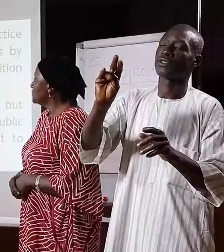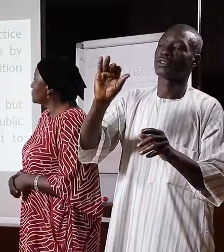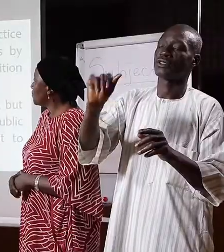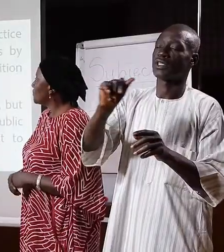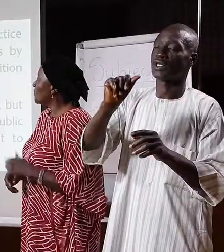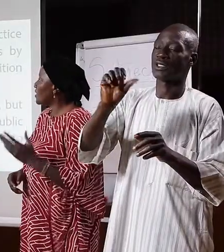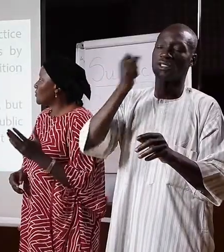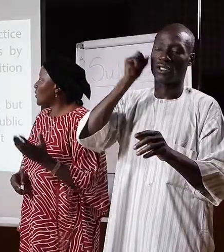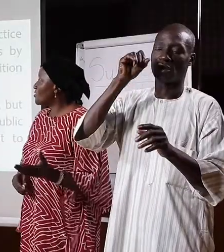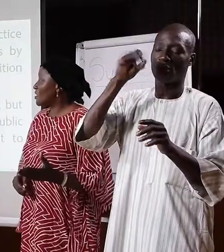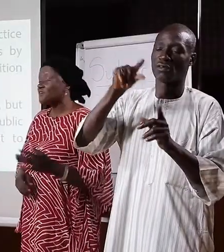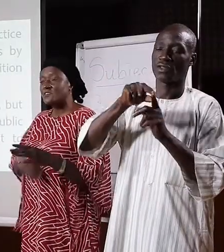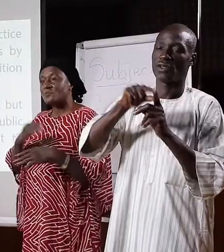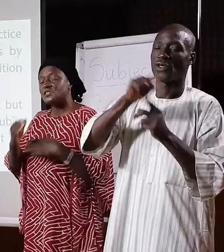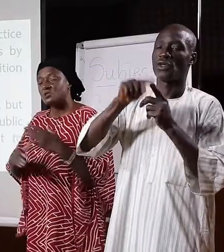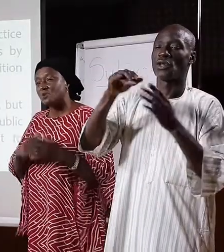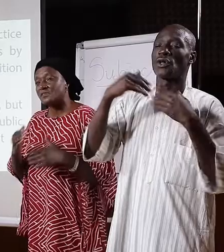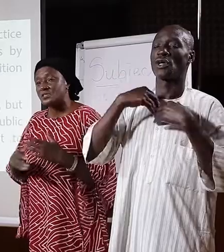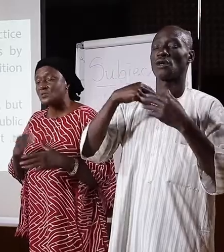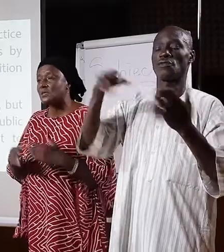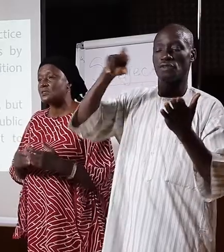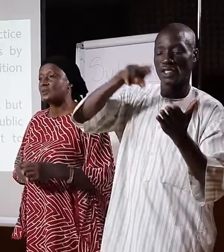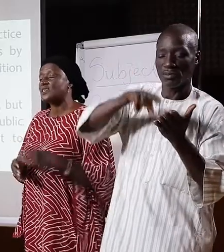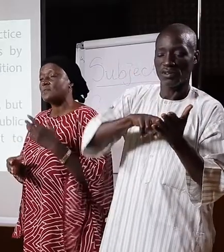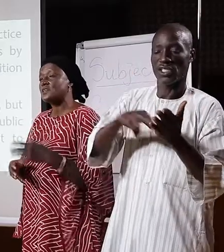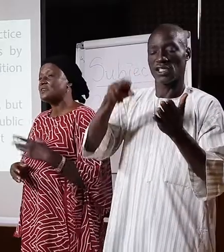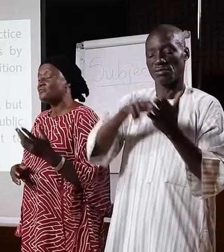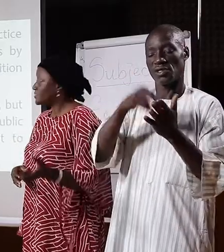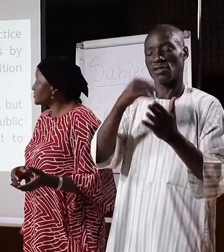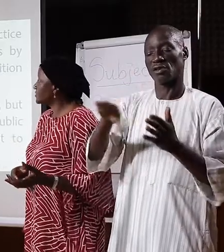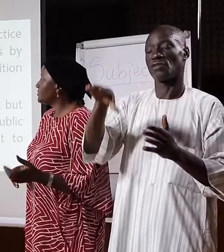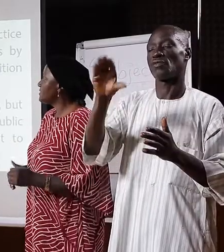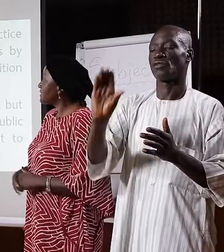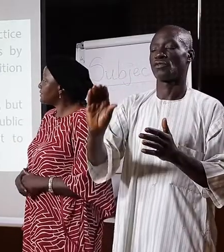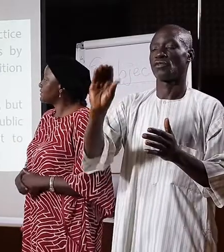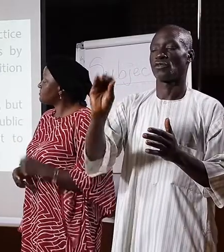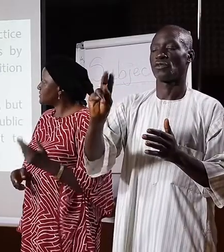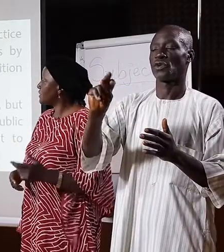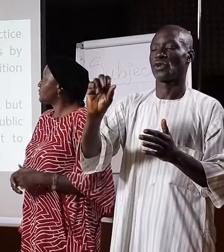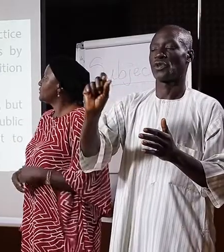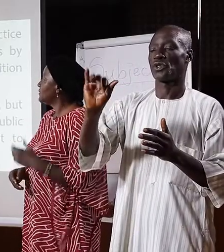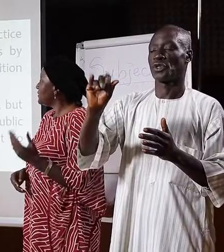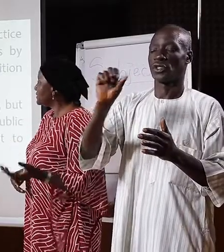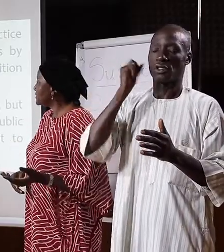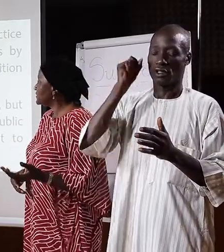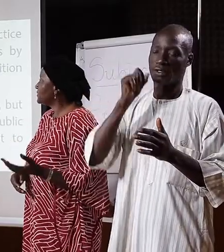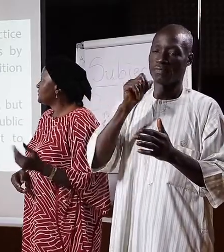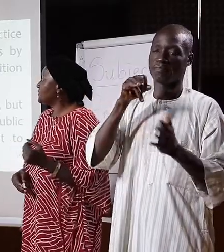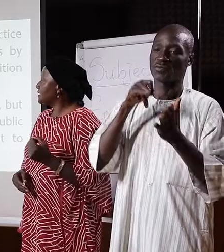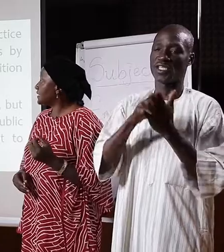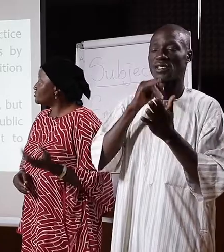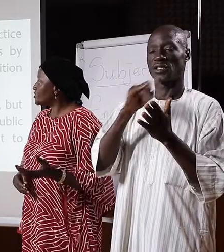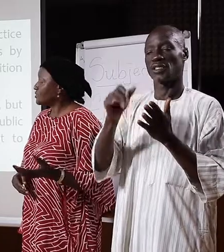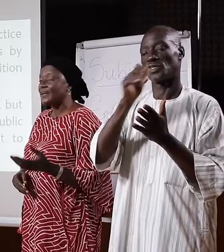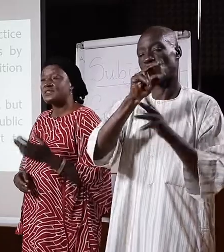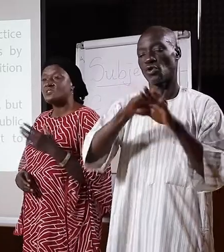word. So, when you have a repetition of this consonant sound, especially the first letter, the first sound, it is